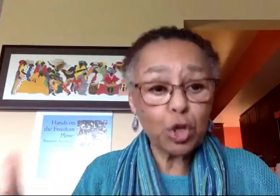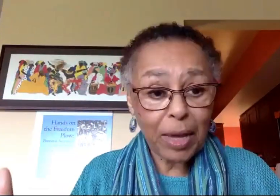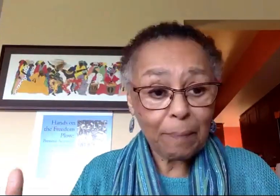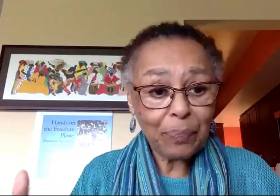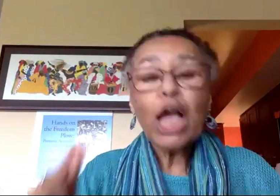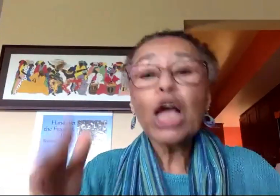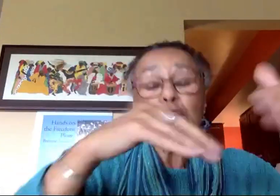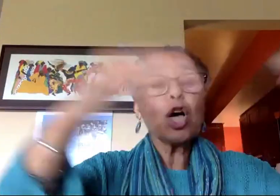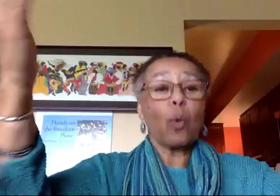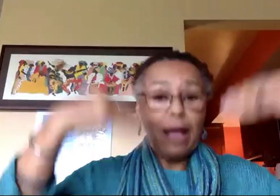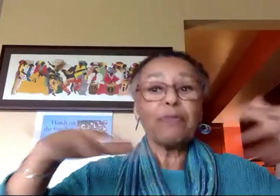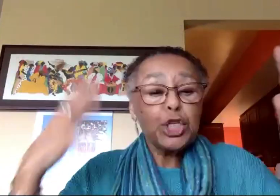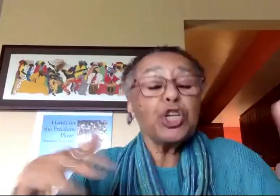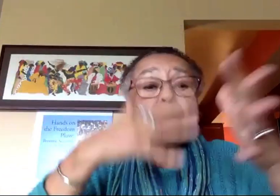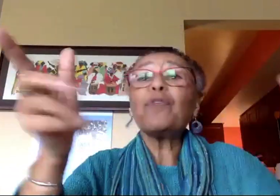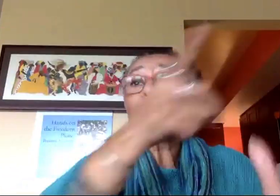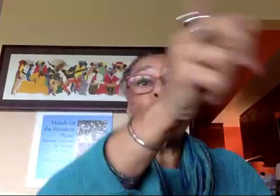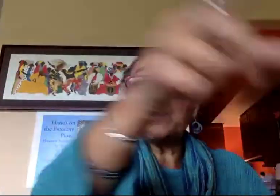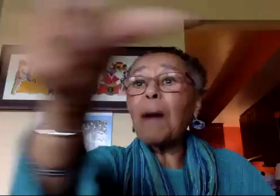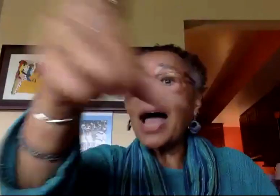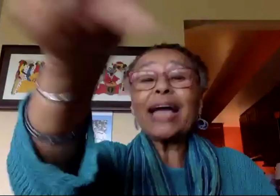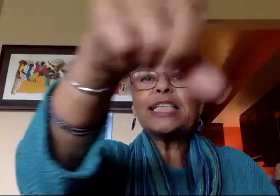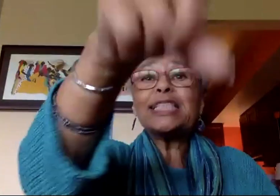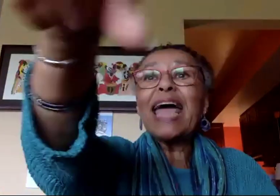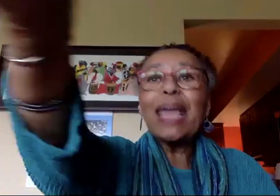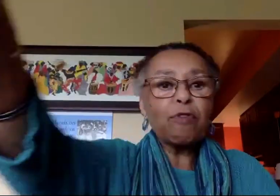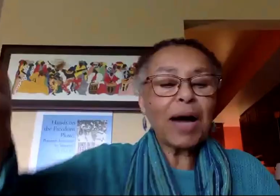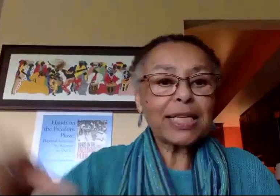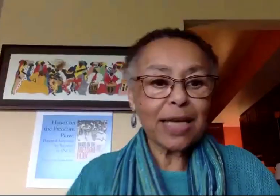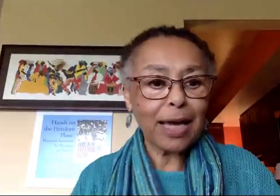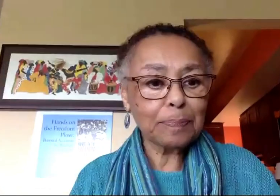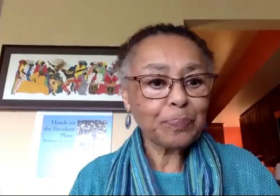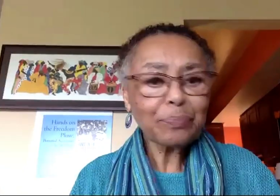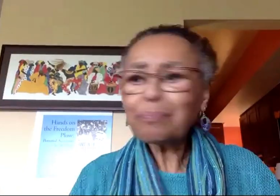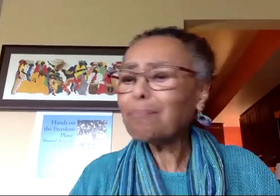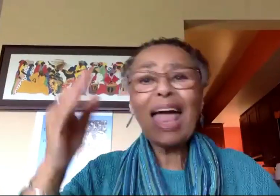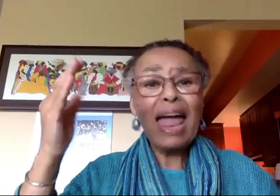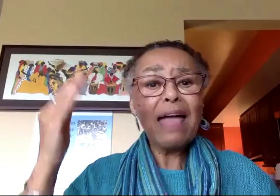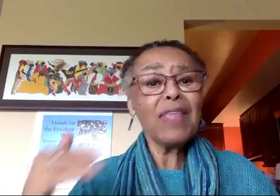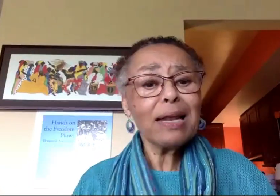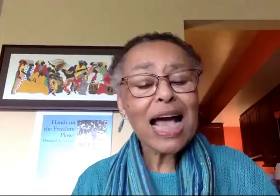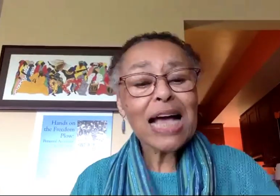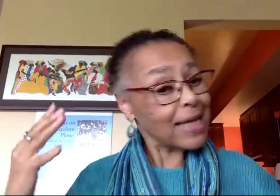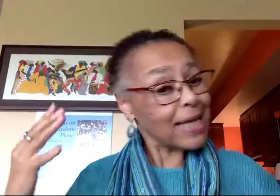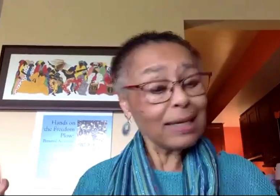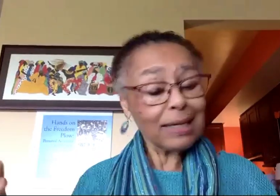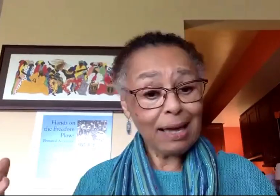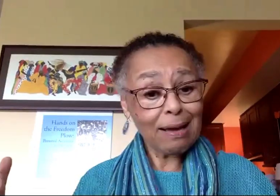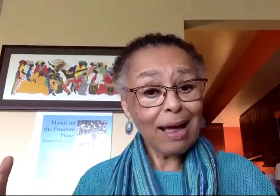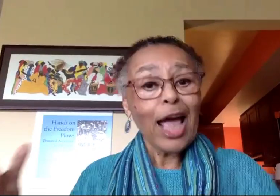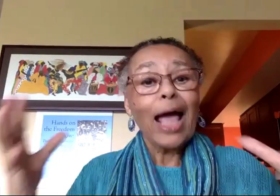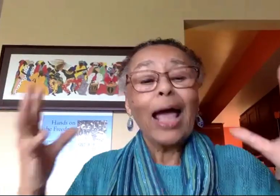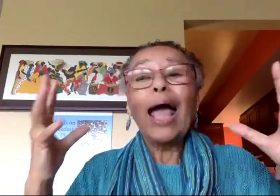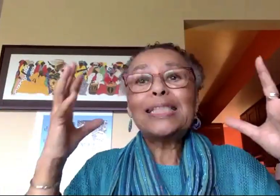try and shoot me. So this sheriff is going by and he's saying everybody's name. And then